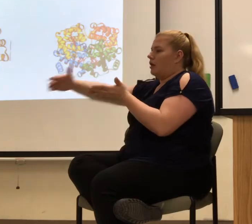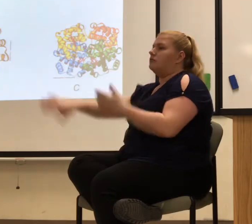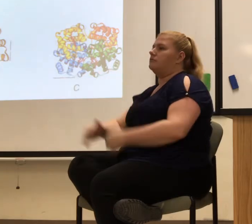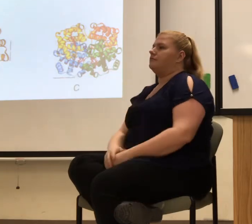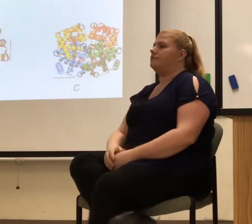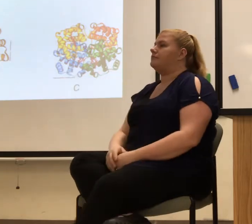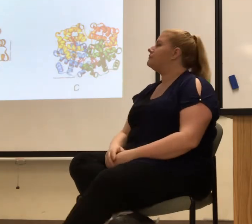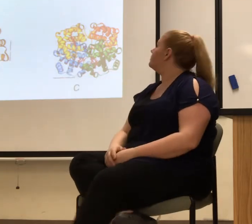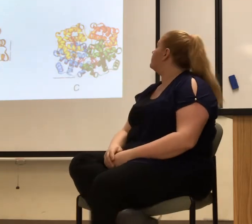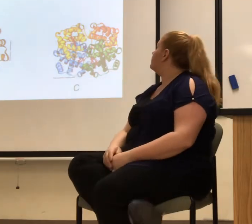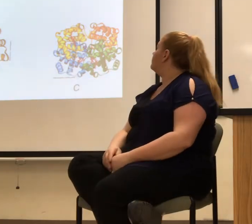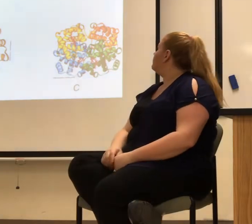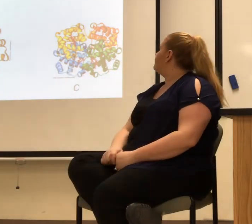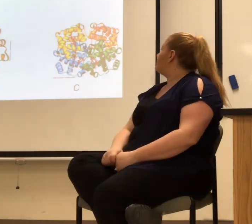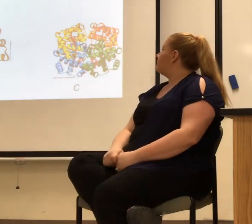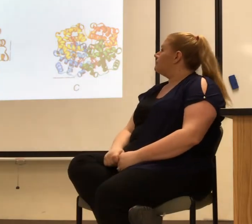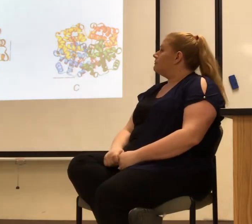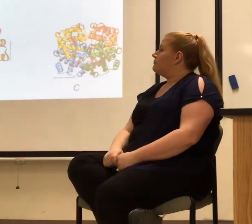Moving on.